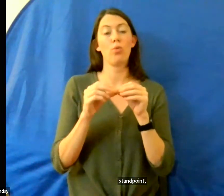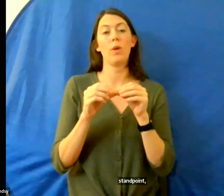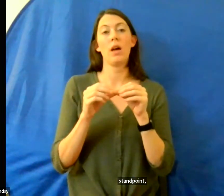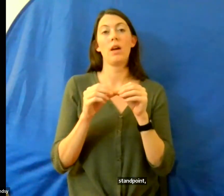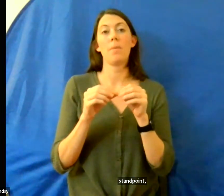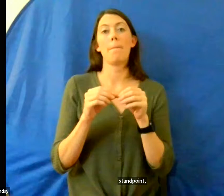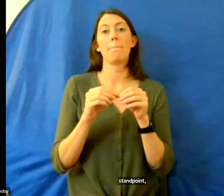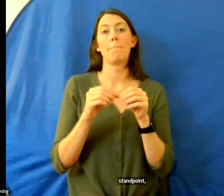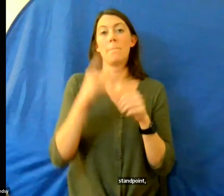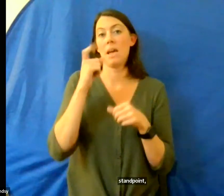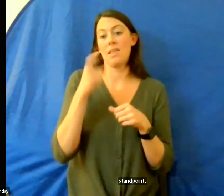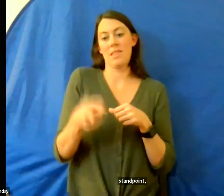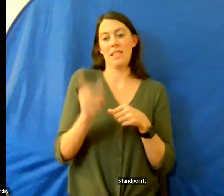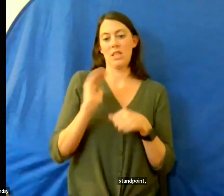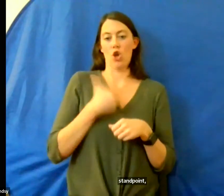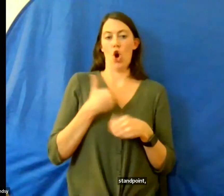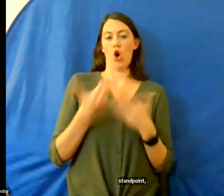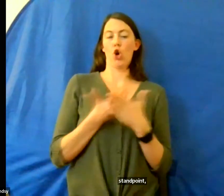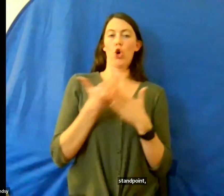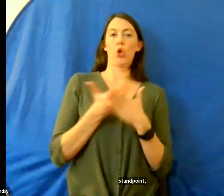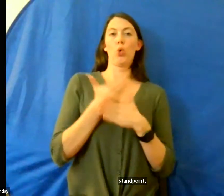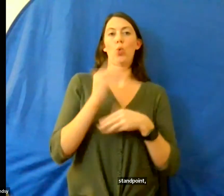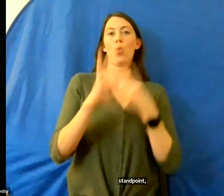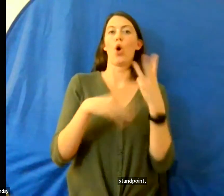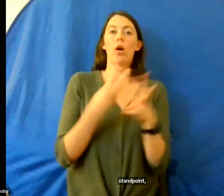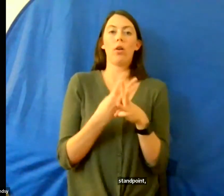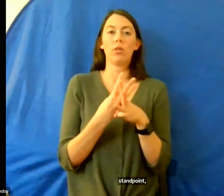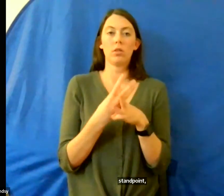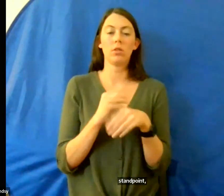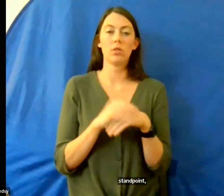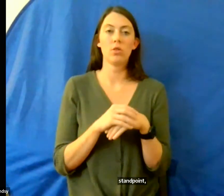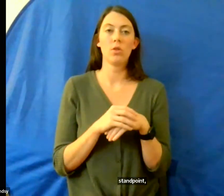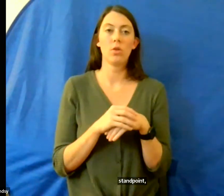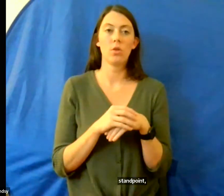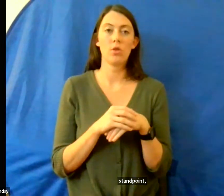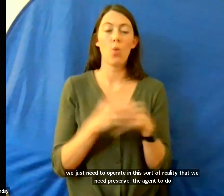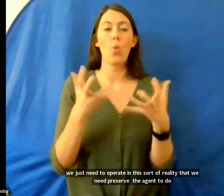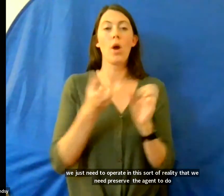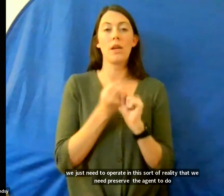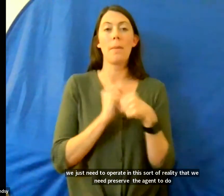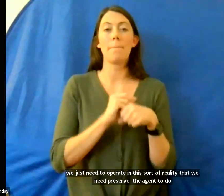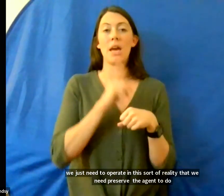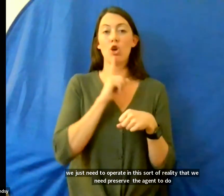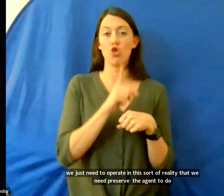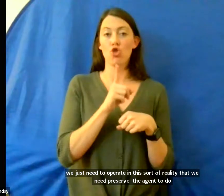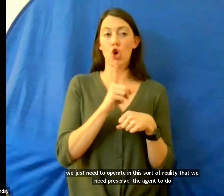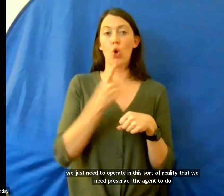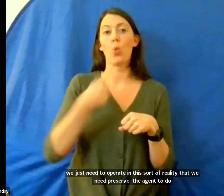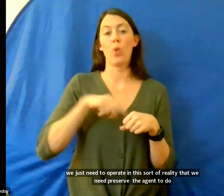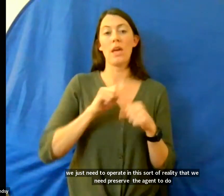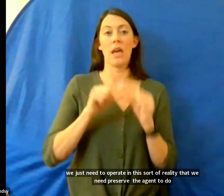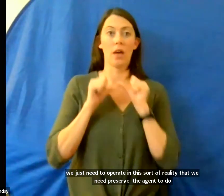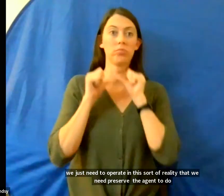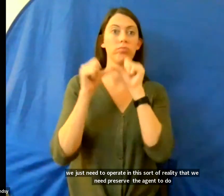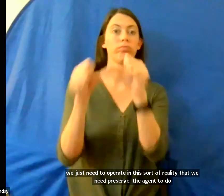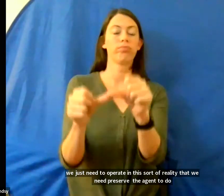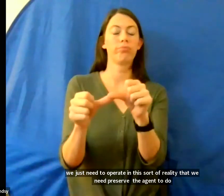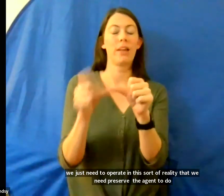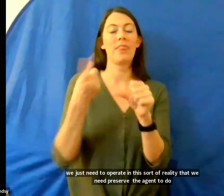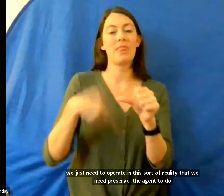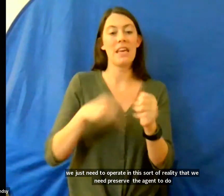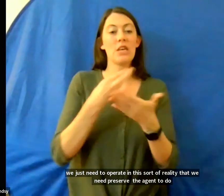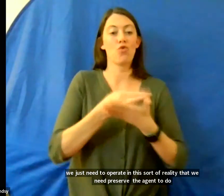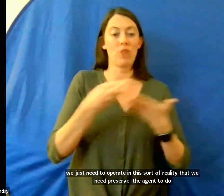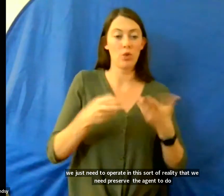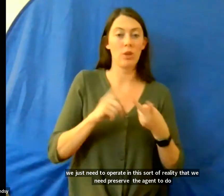to preserve the ability to do those more substantial interventions when they're going to be